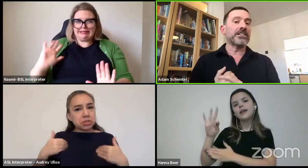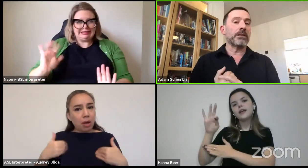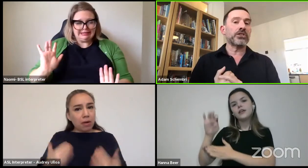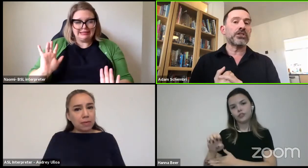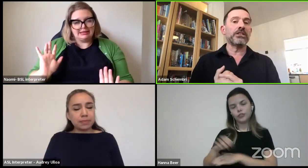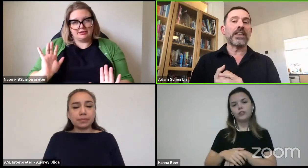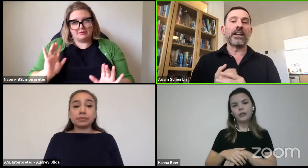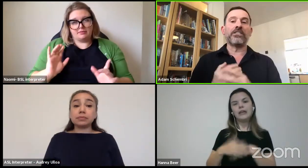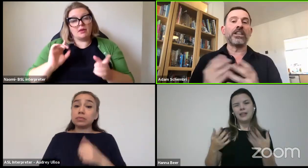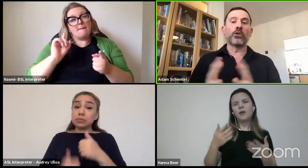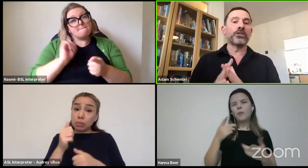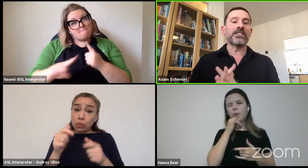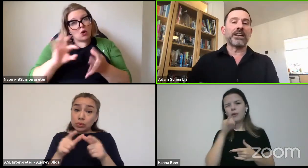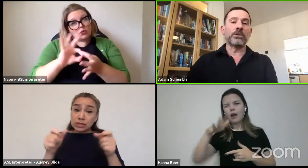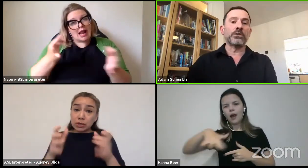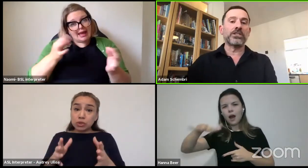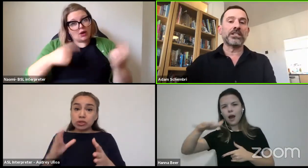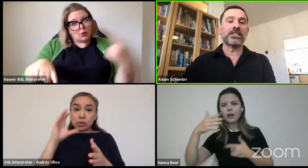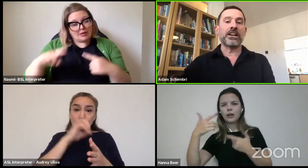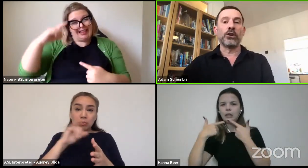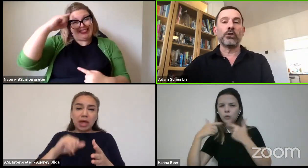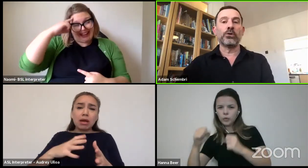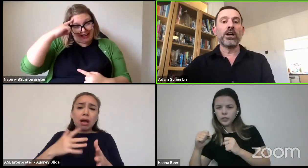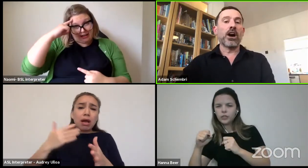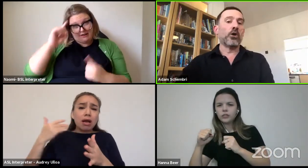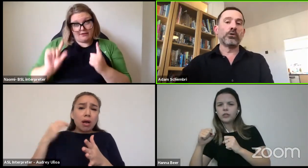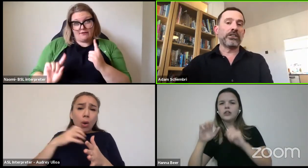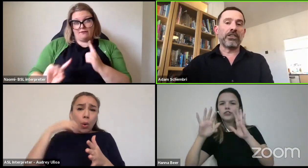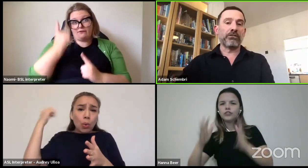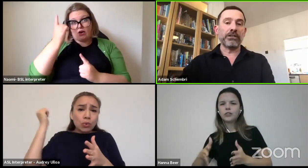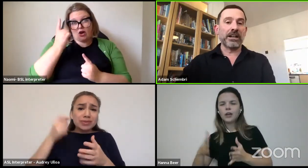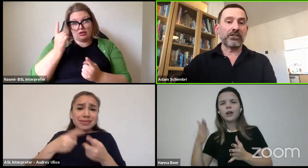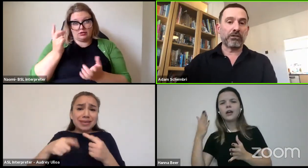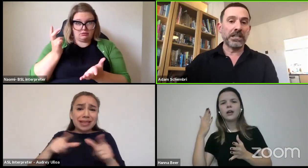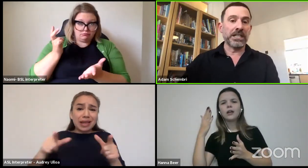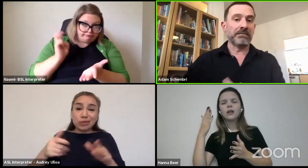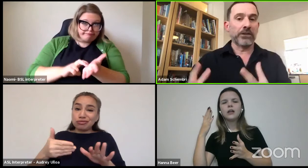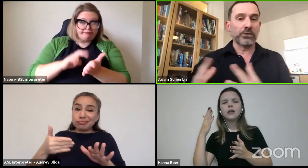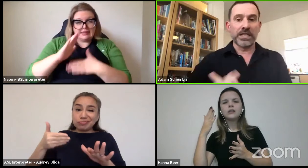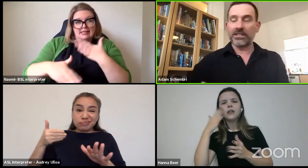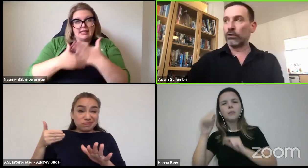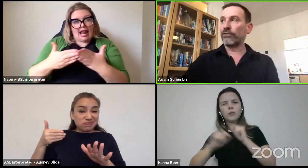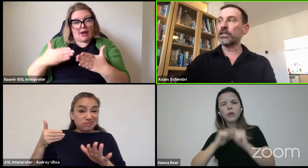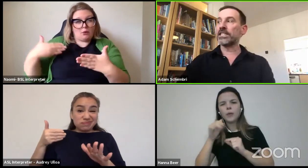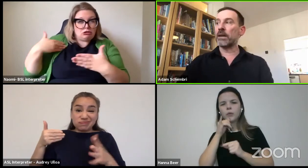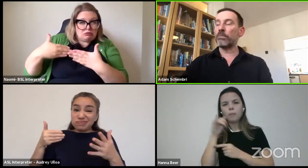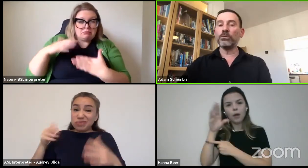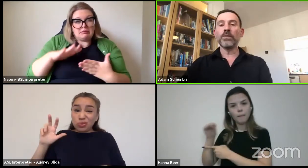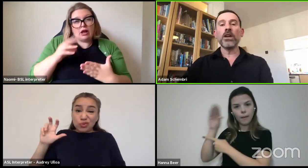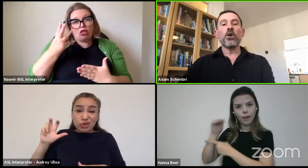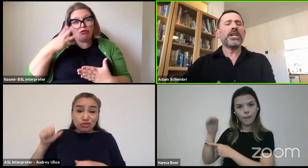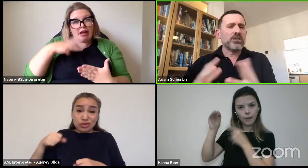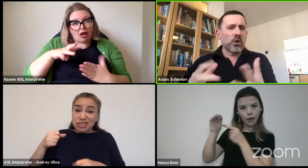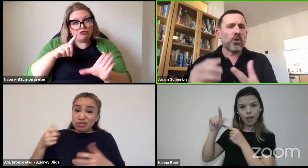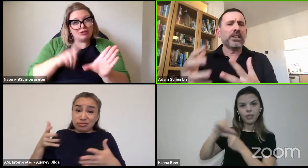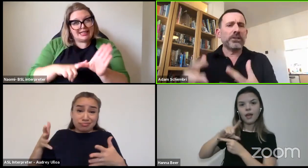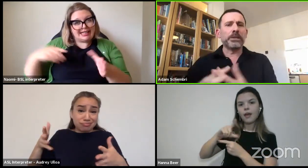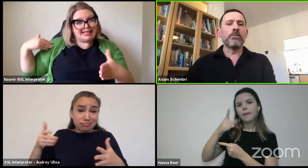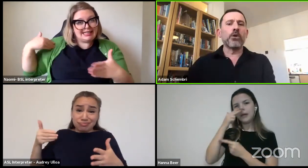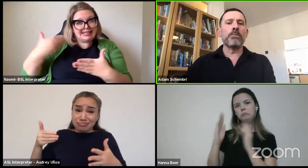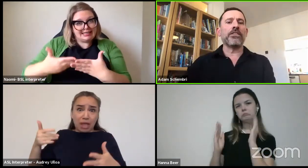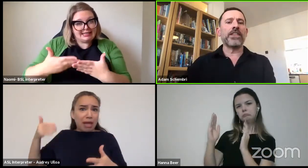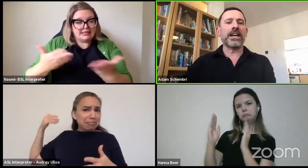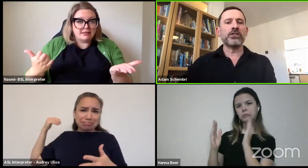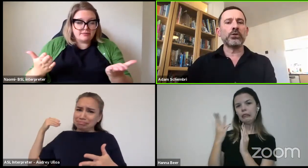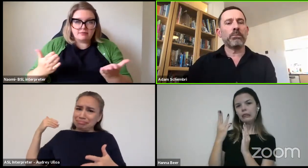on the assumption that the oldest sign languages are no older than 300 years old, for example. We can talk a little bit